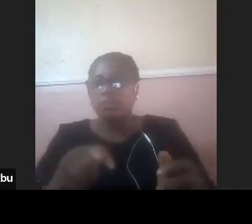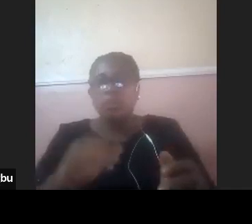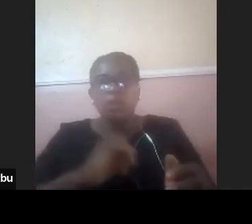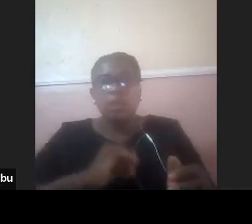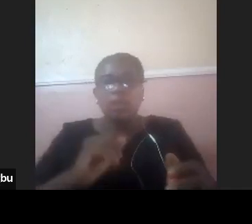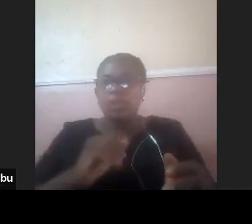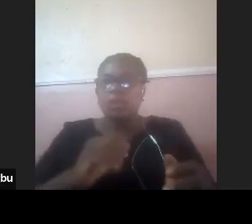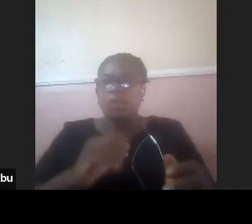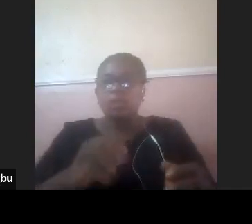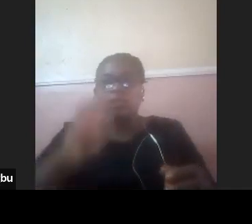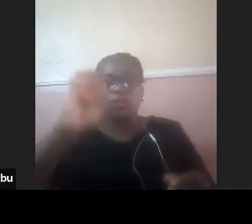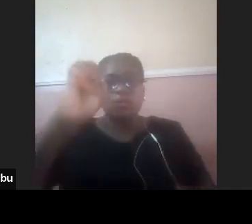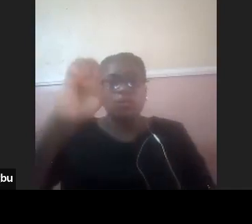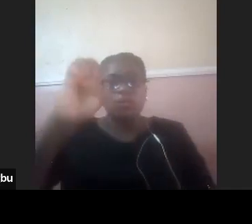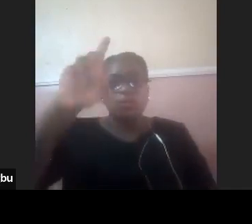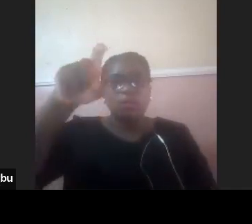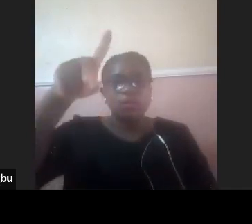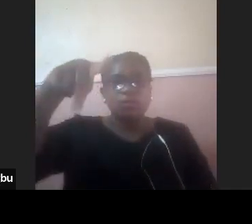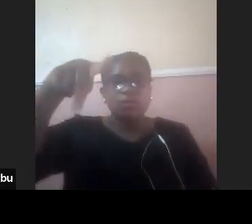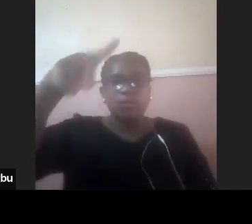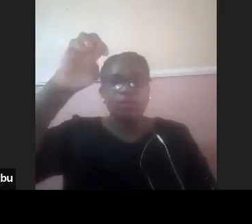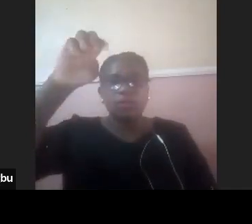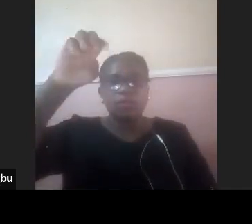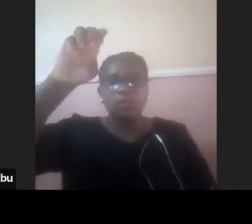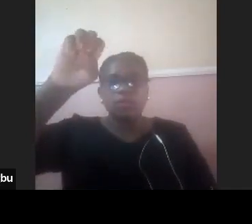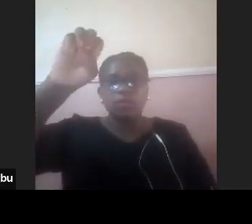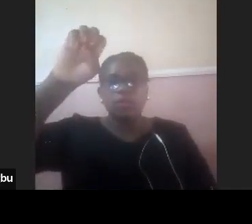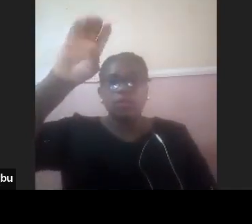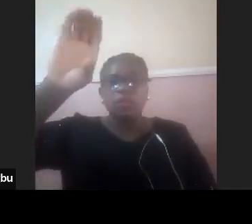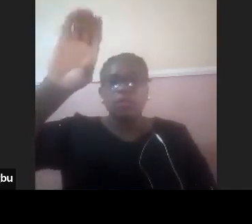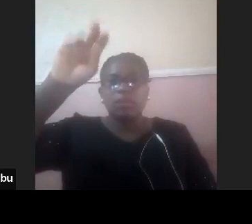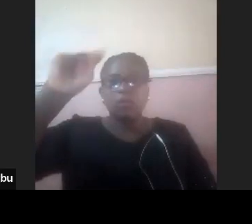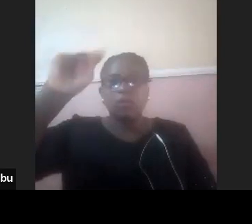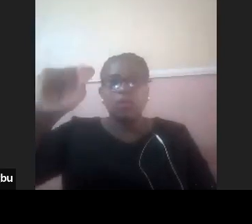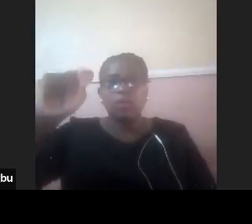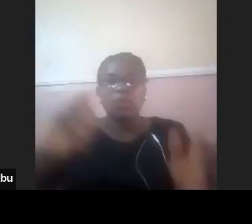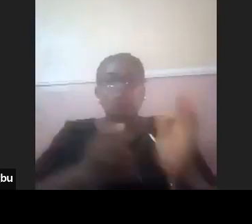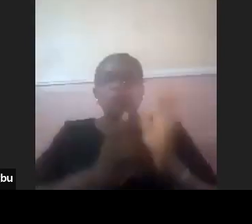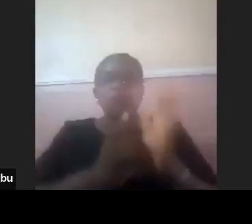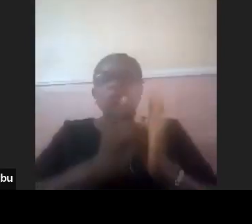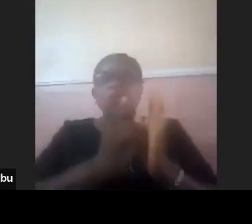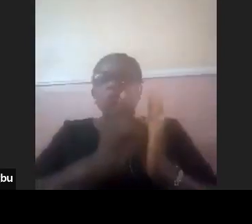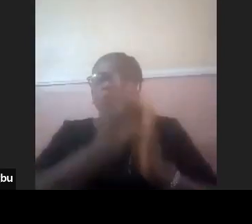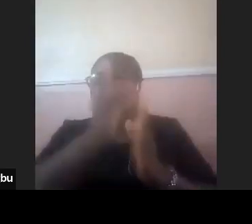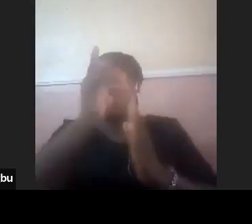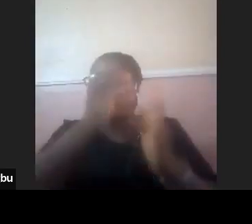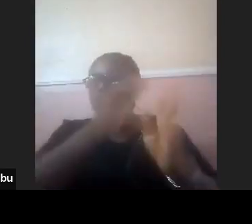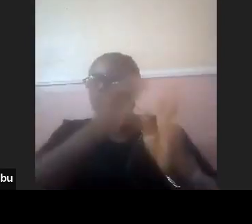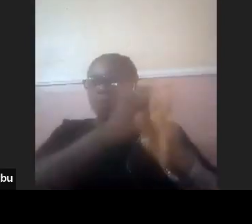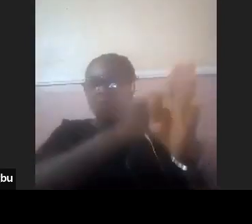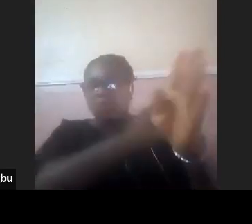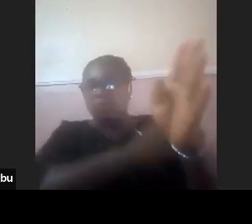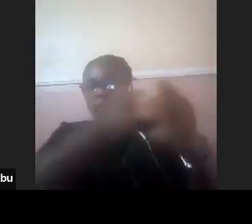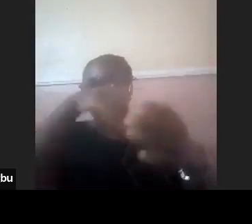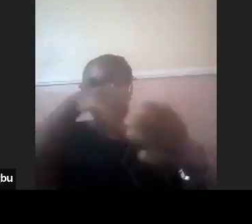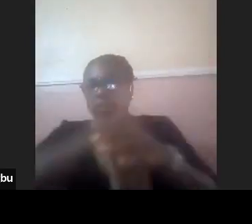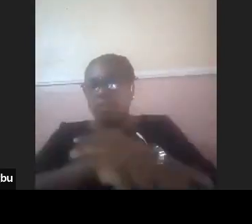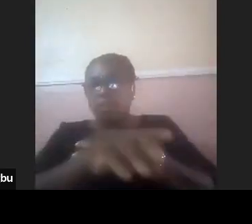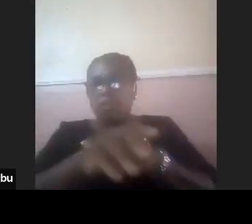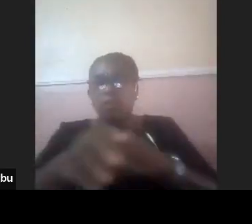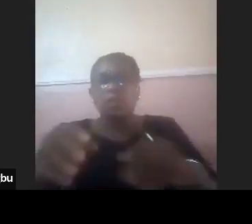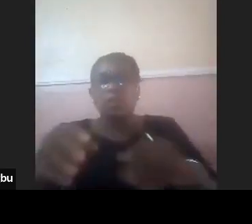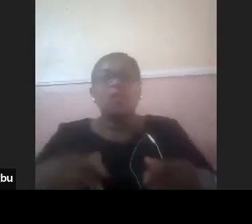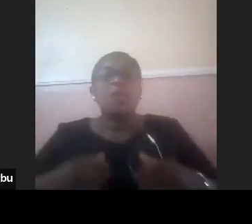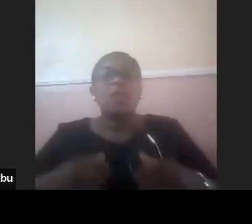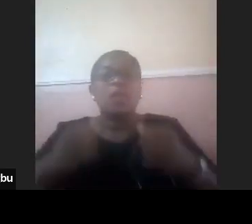overall improvement in 1, cardiovascular disease health. That was my focus. You might want to